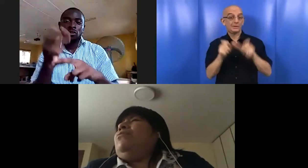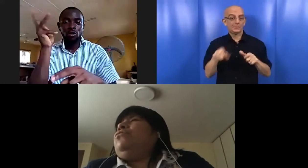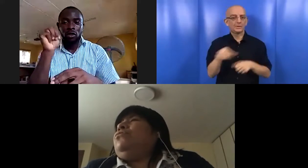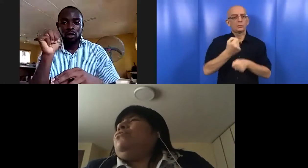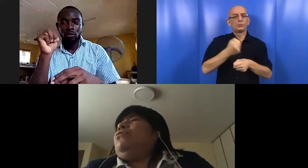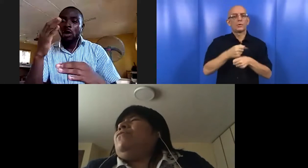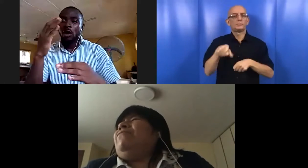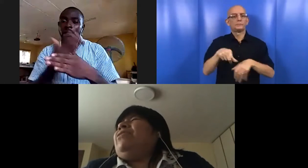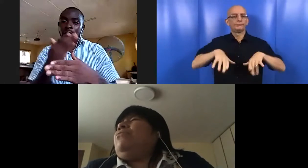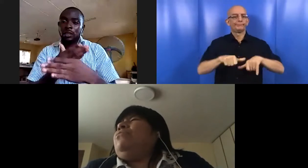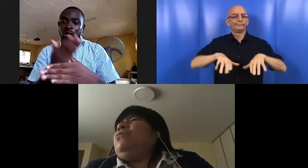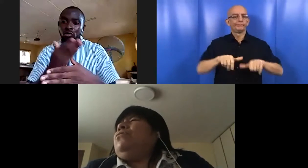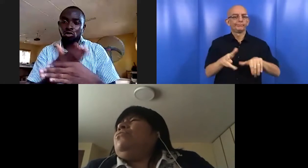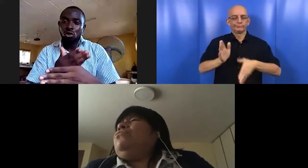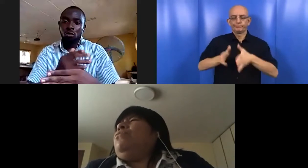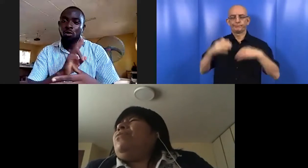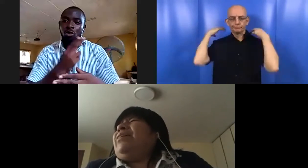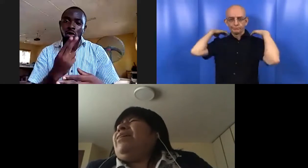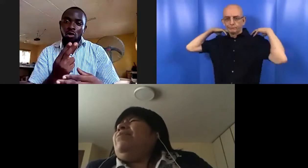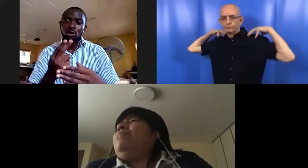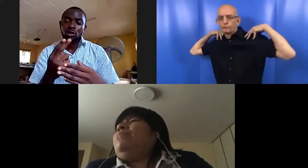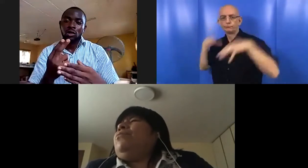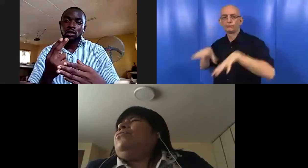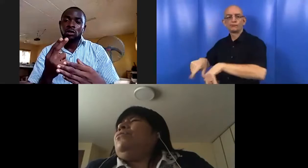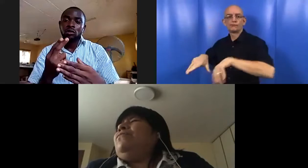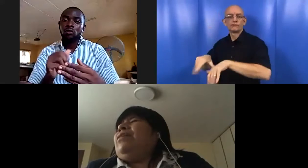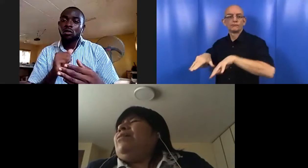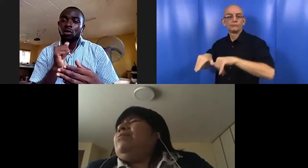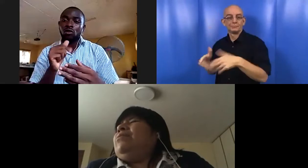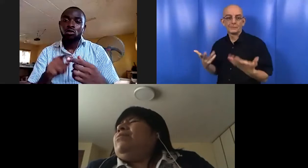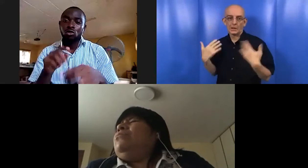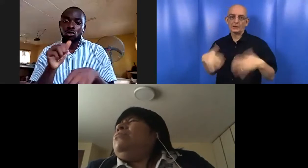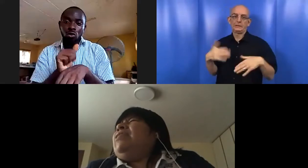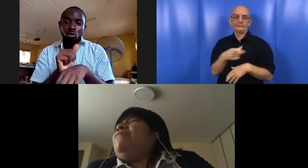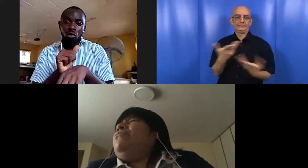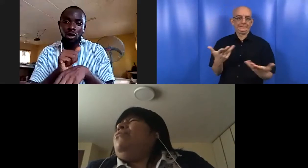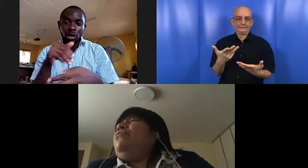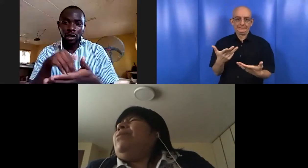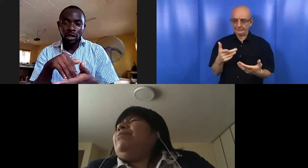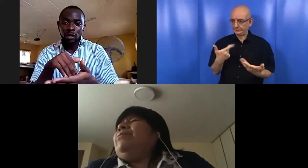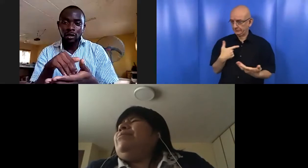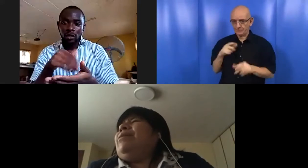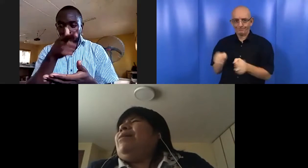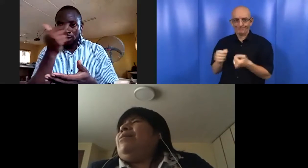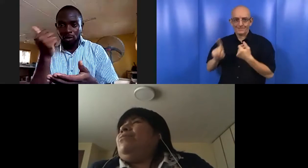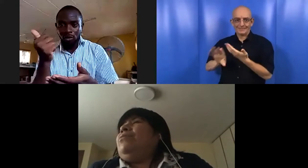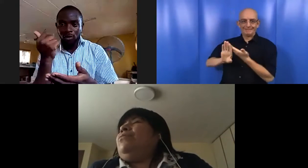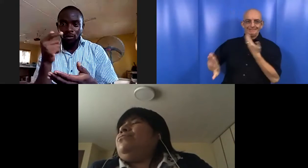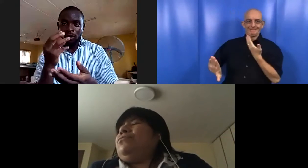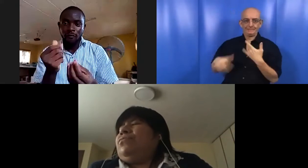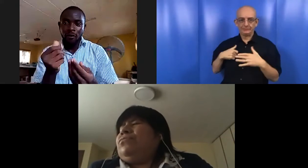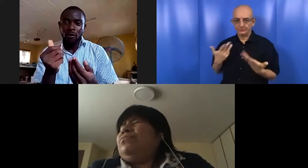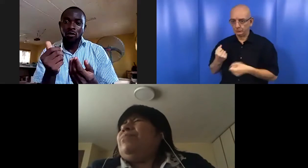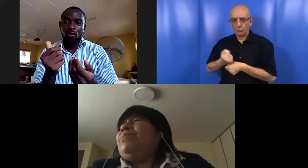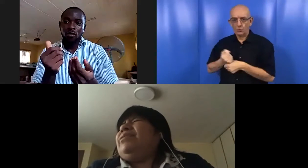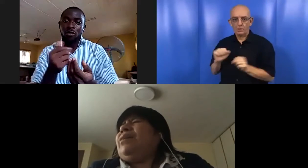and they also don't know if they are going to work again, because of the new normal are going